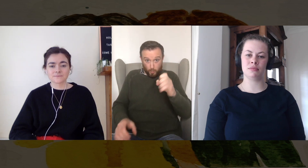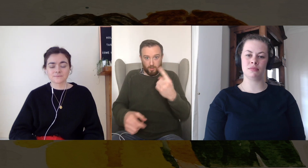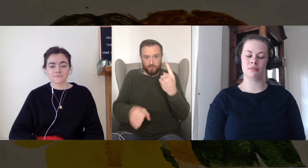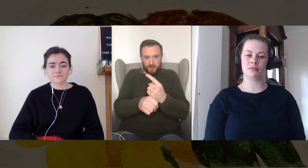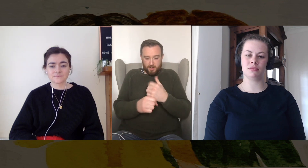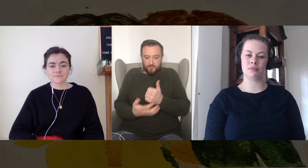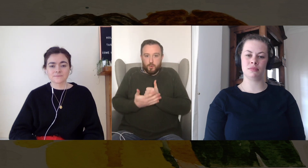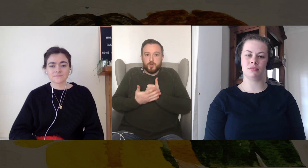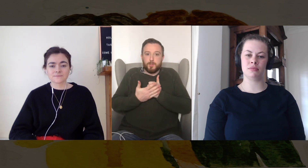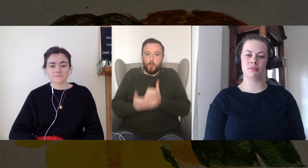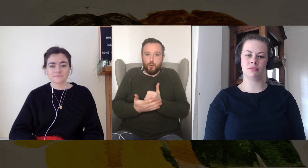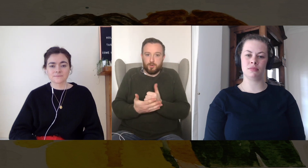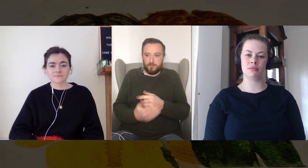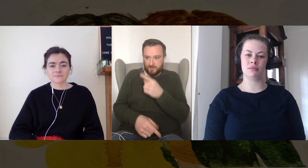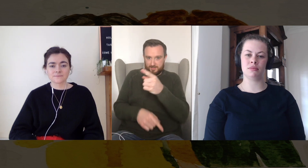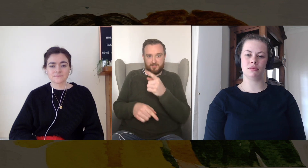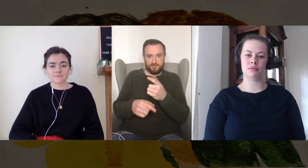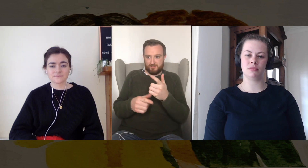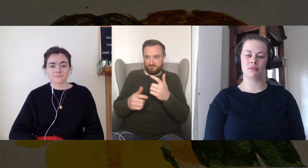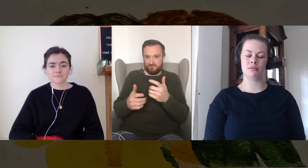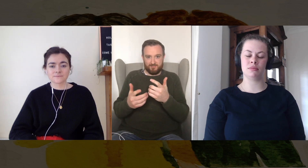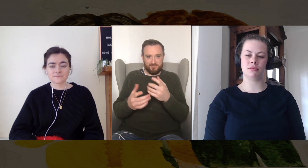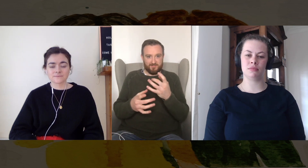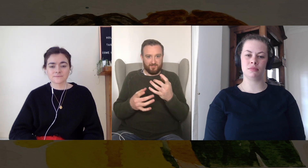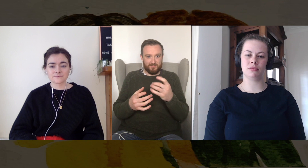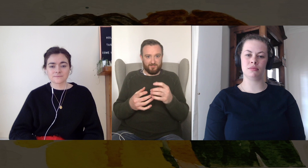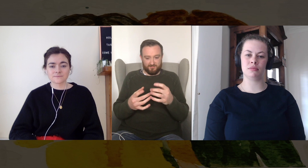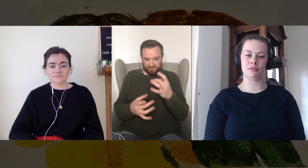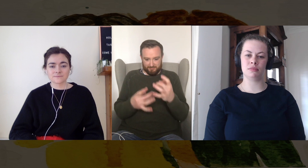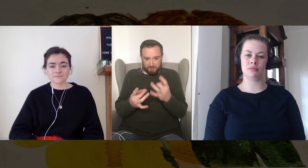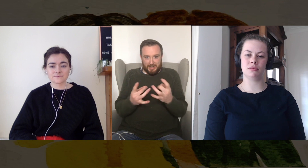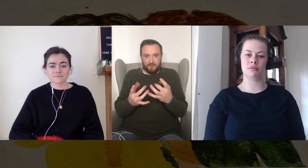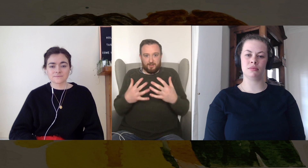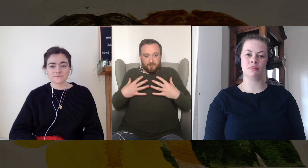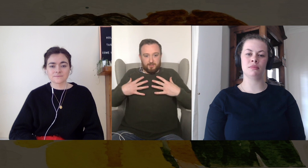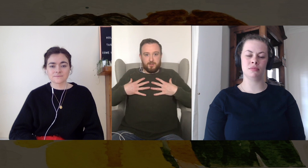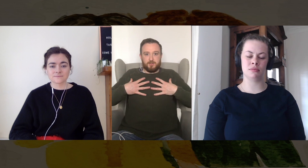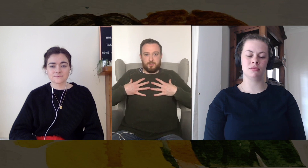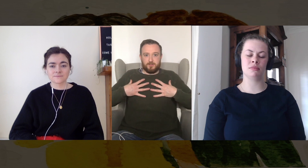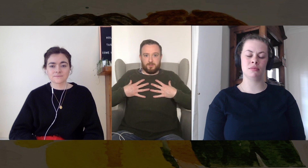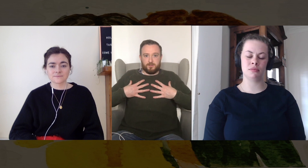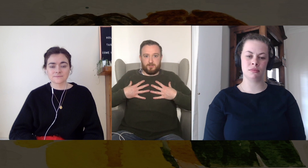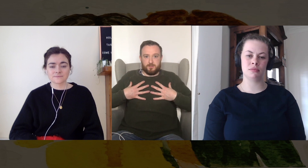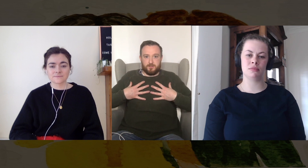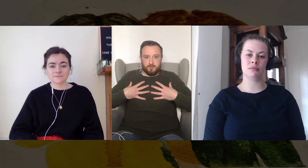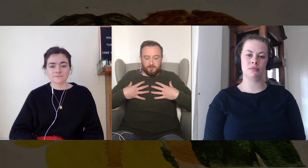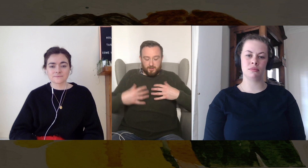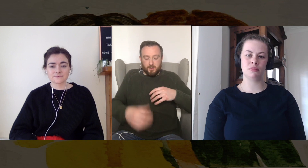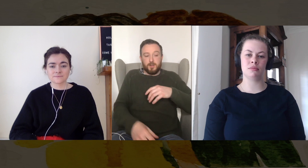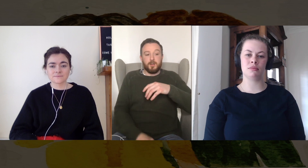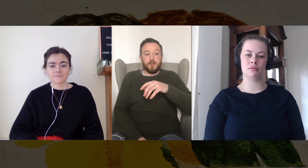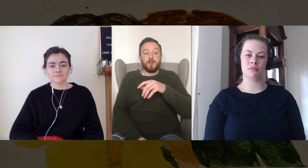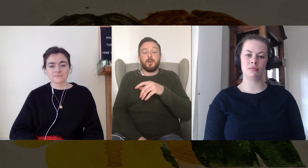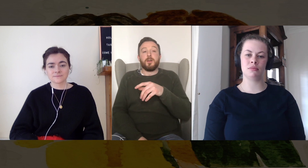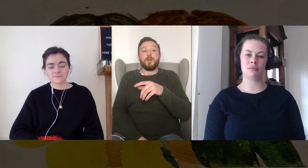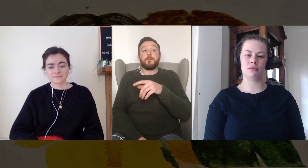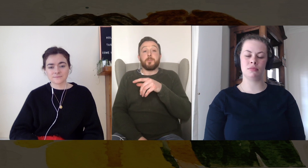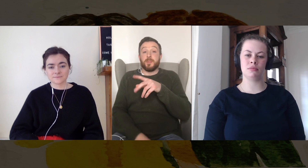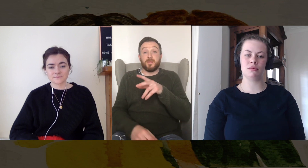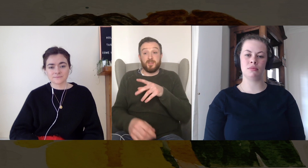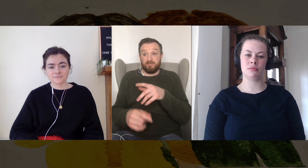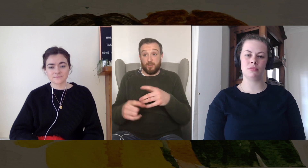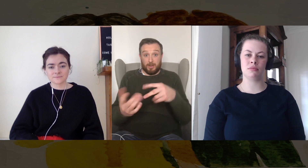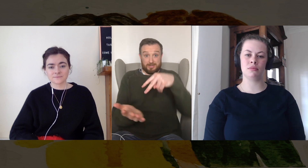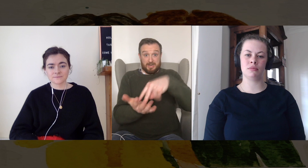if you listen and pay attention, you can start to feel how you'll feel your body weight pull into the ground, and feel how your bones are